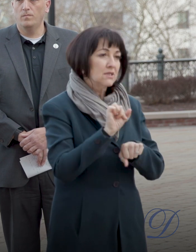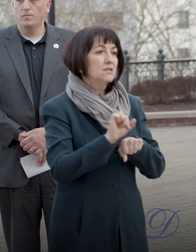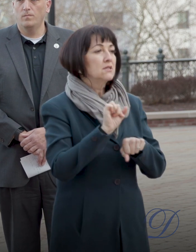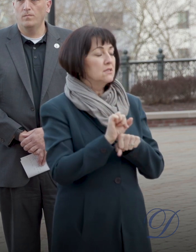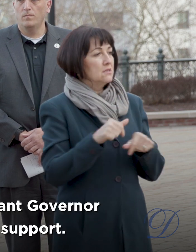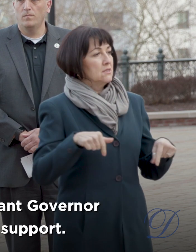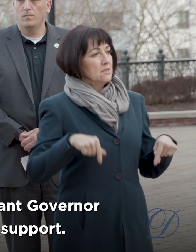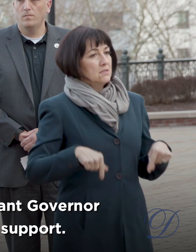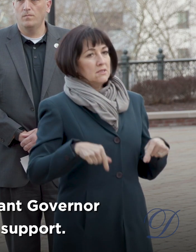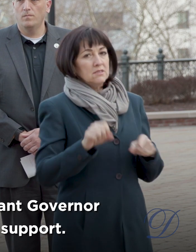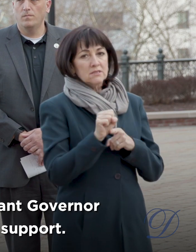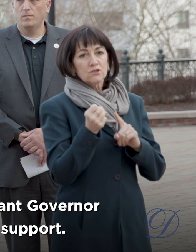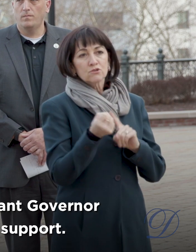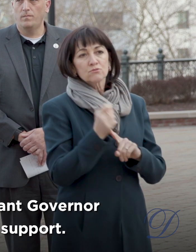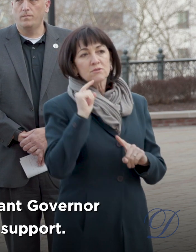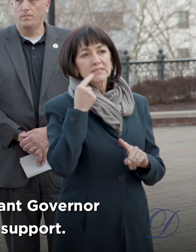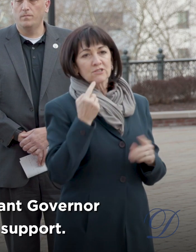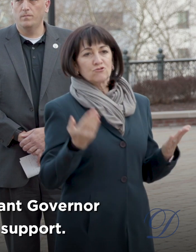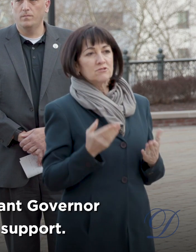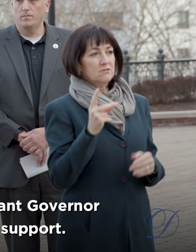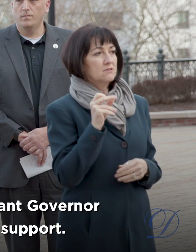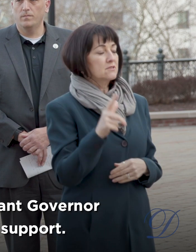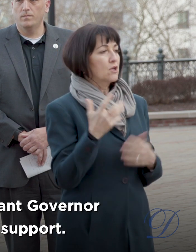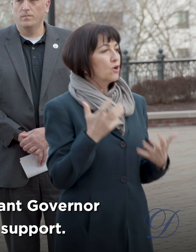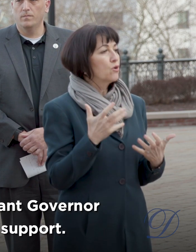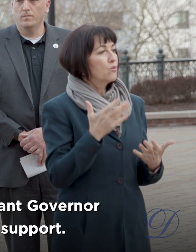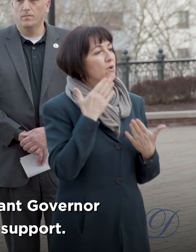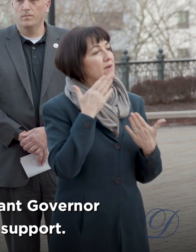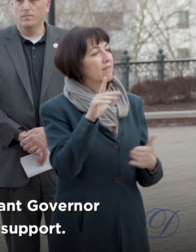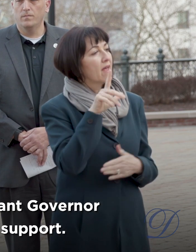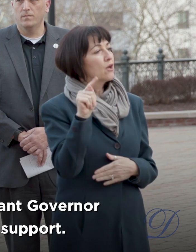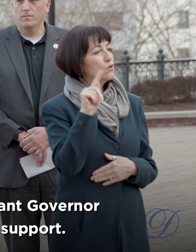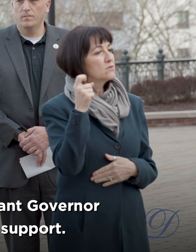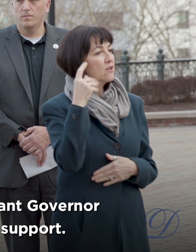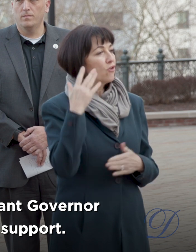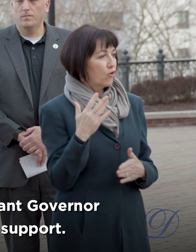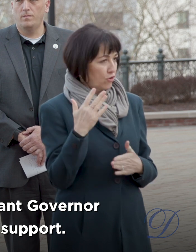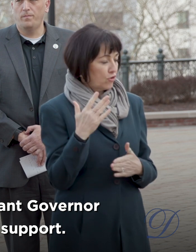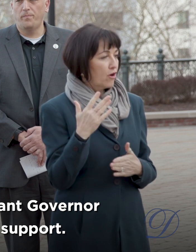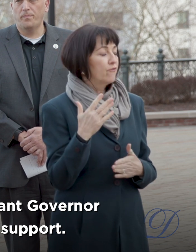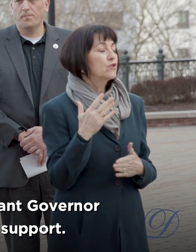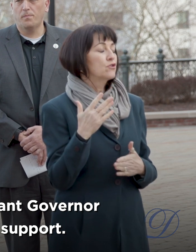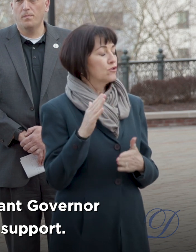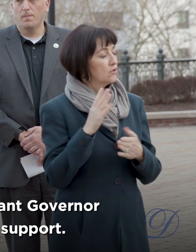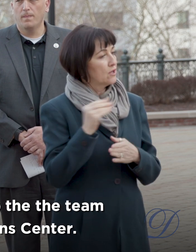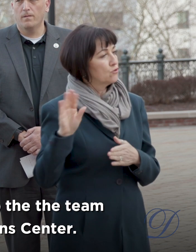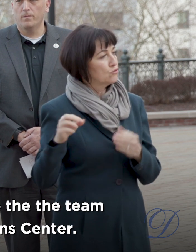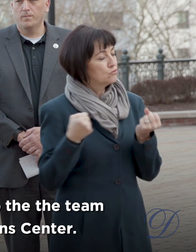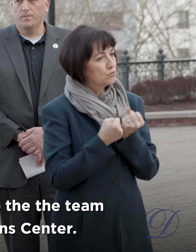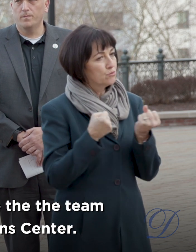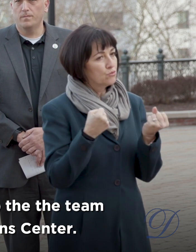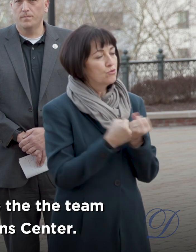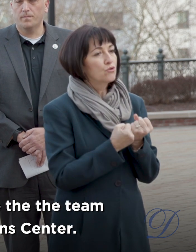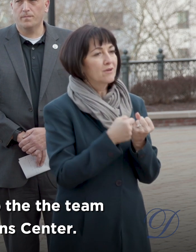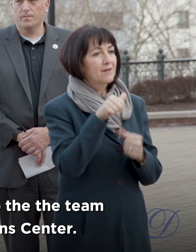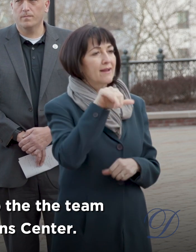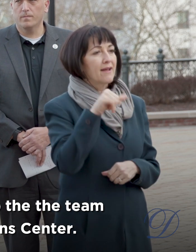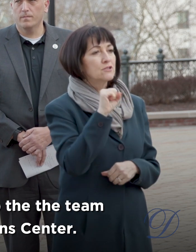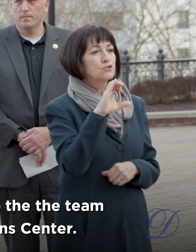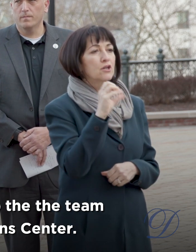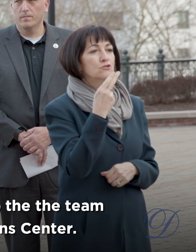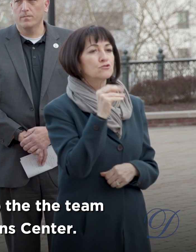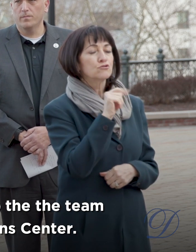serious matter. I want to also thank the Lieutenant Governor for being here and her support, and A.J. Shaw,